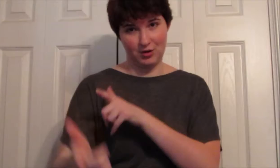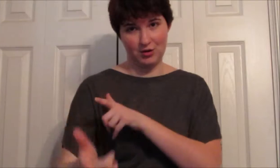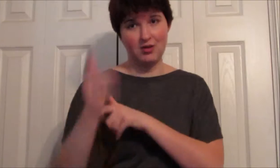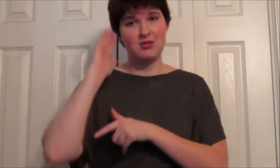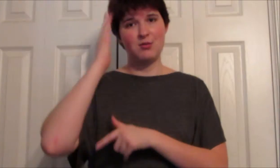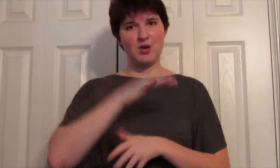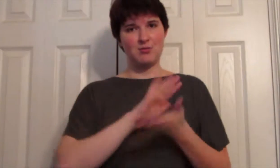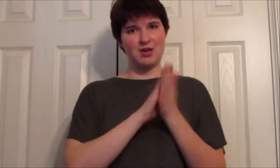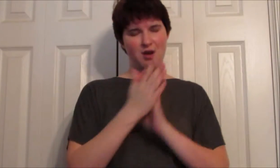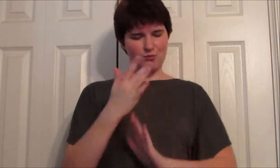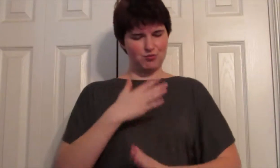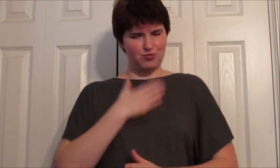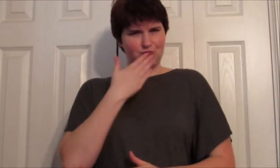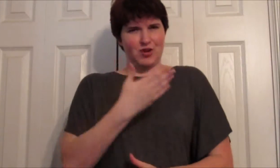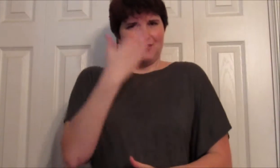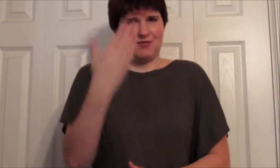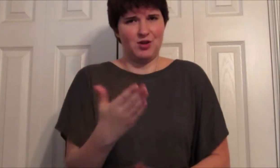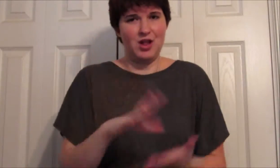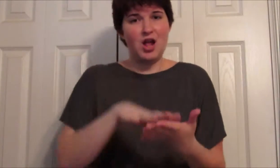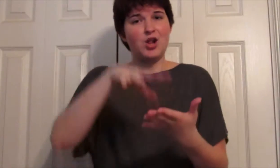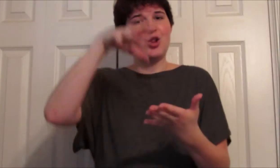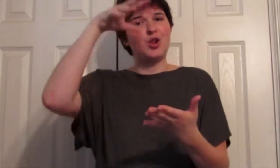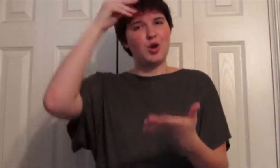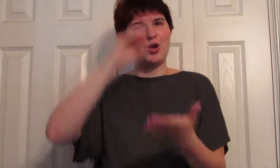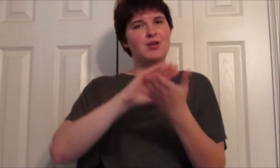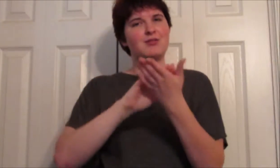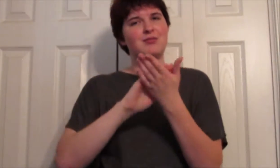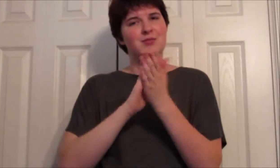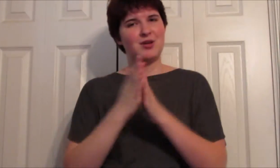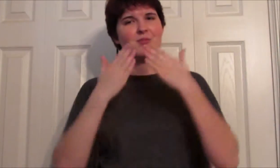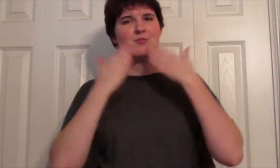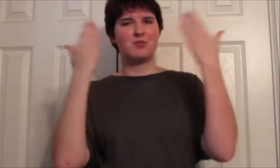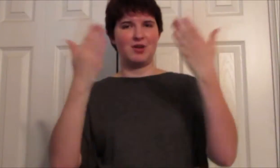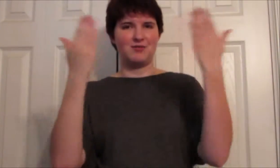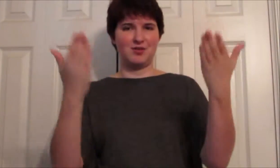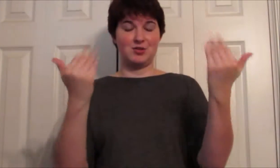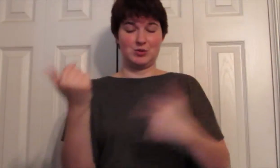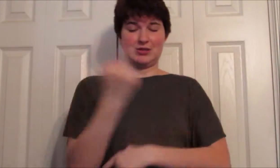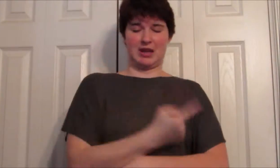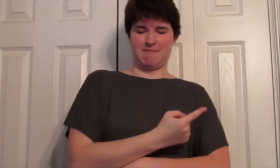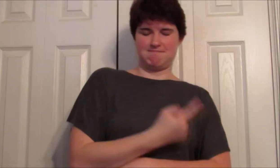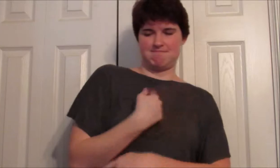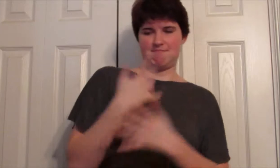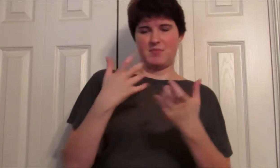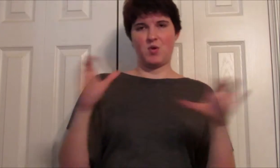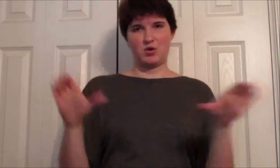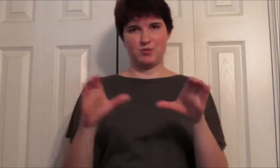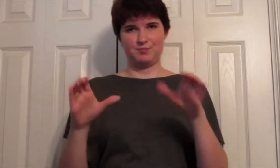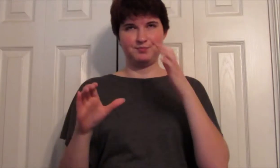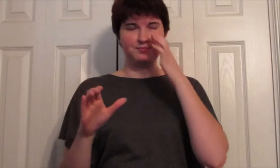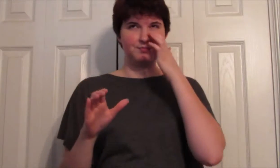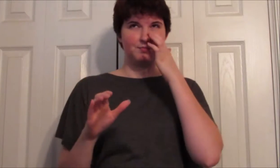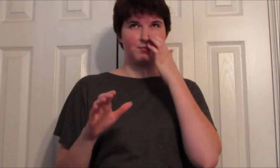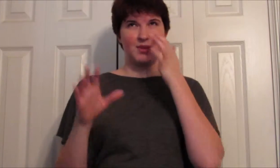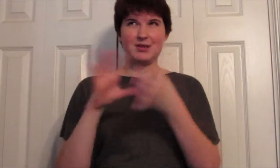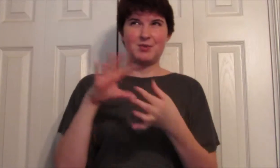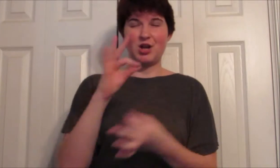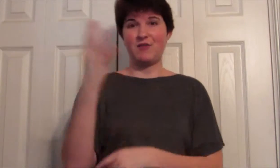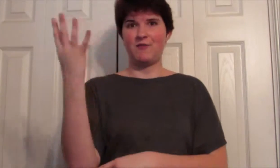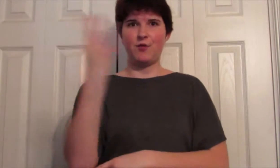and become and learn to be grateful people. So today, what I want to do is, in the sort of the spirit of the